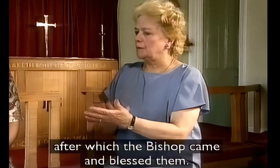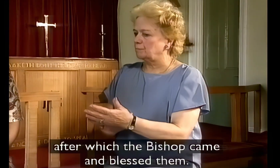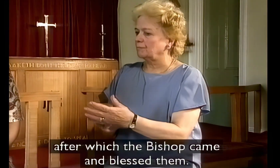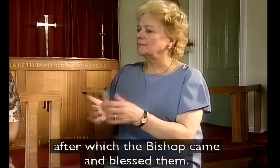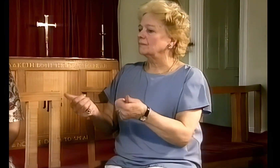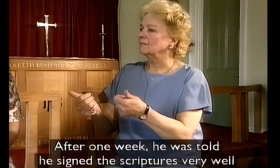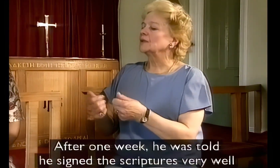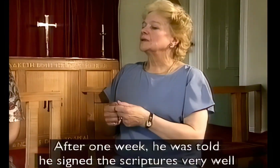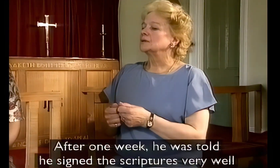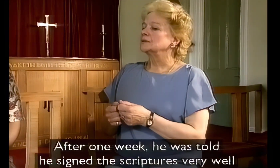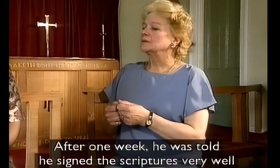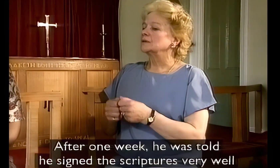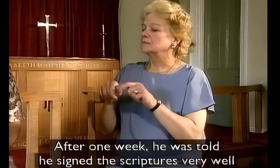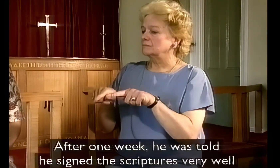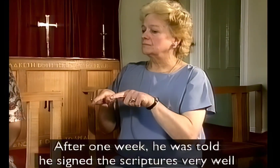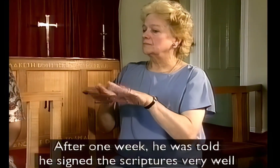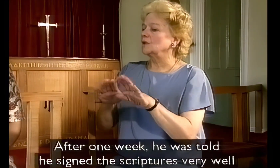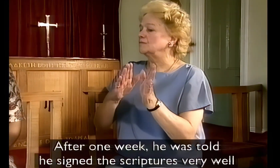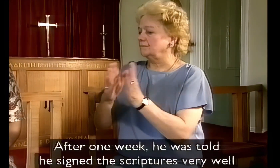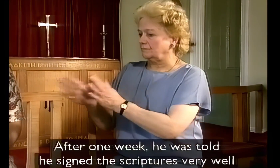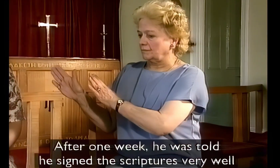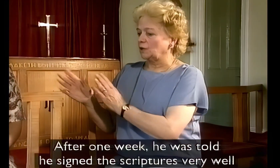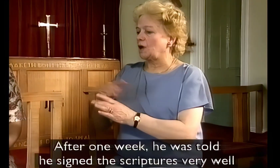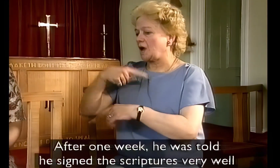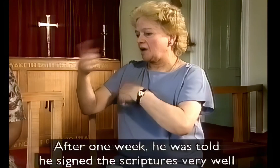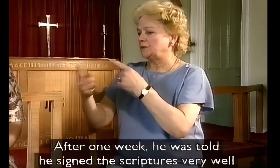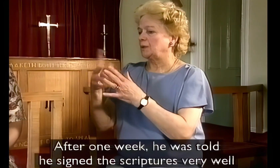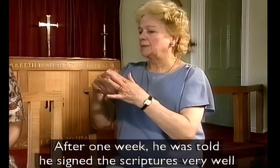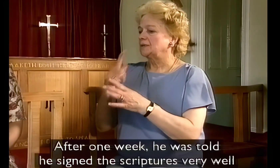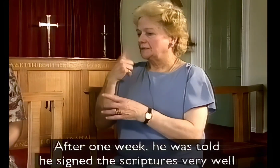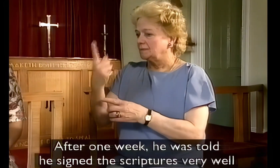And after 1 week, he was told he signed the scriptures very well.